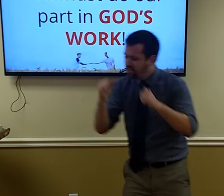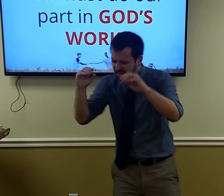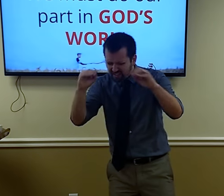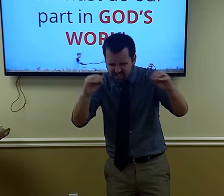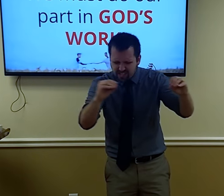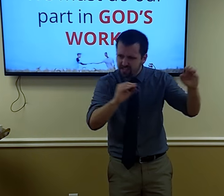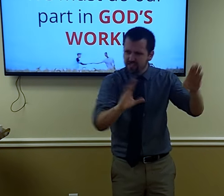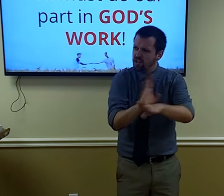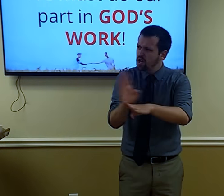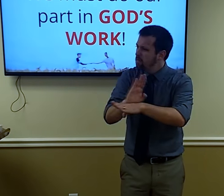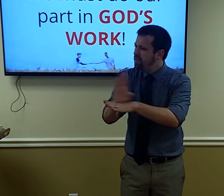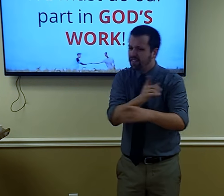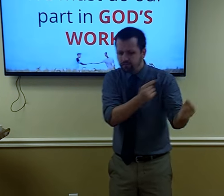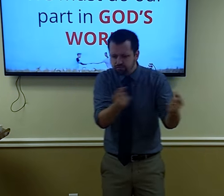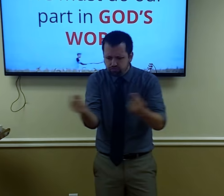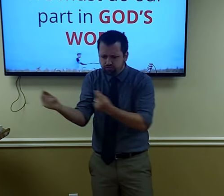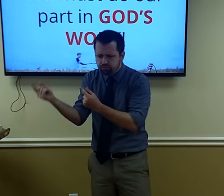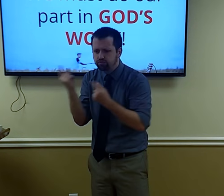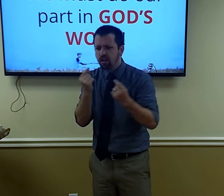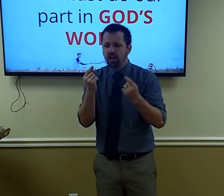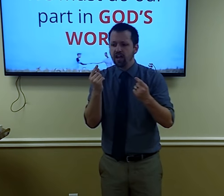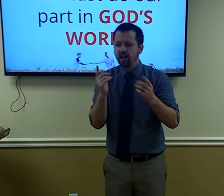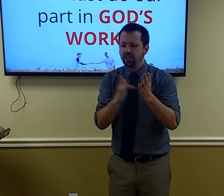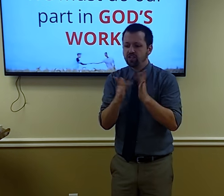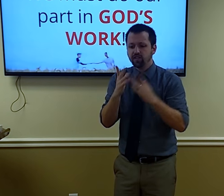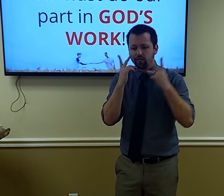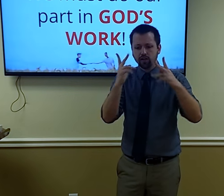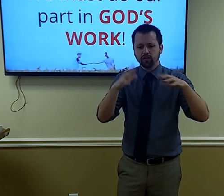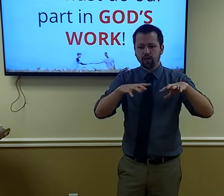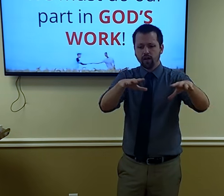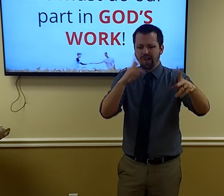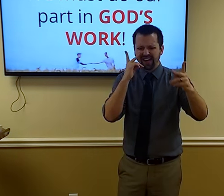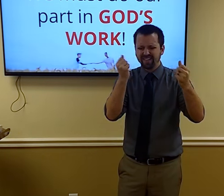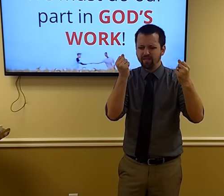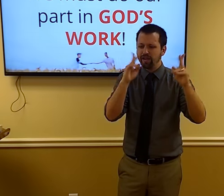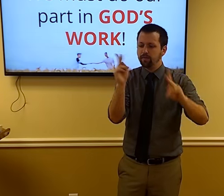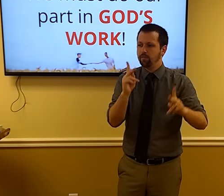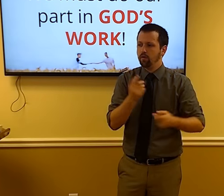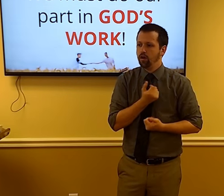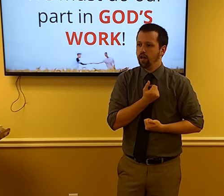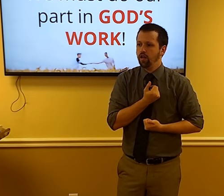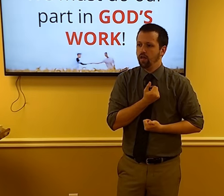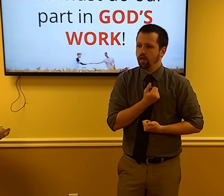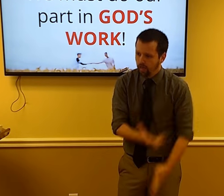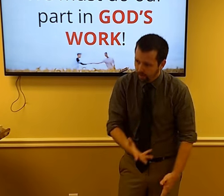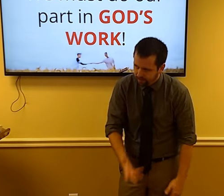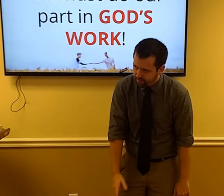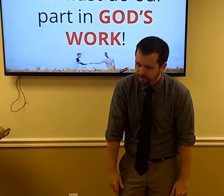Healing, teaching. Busy. And Jesus looks, and he sees many people.